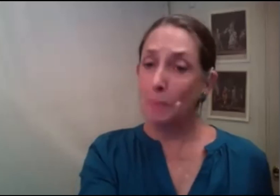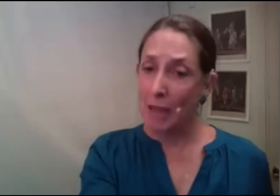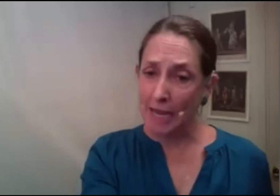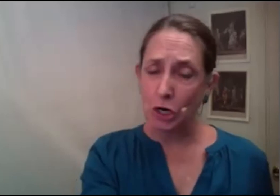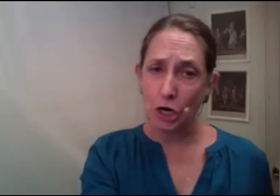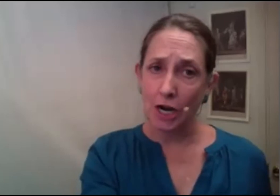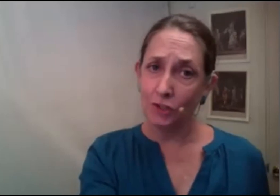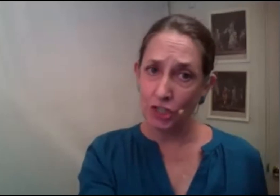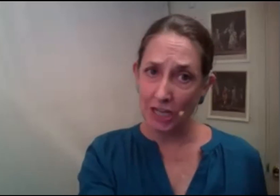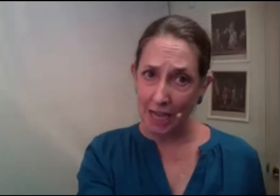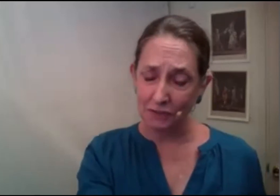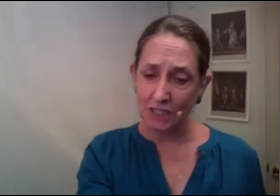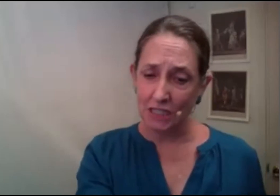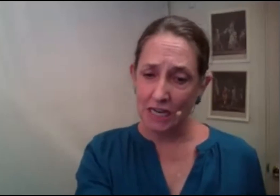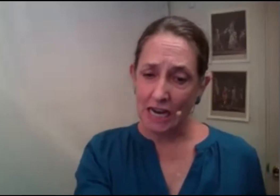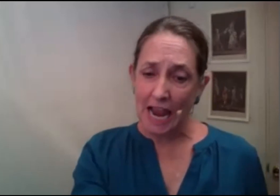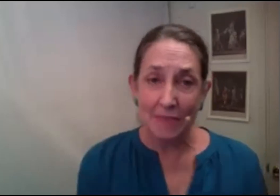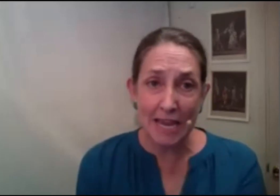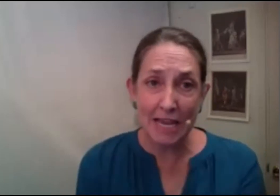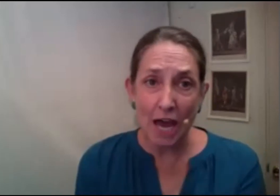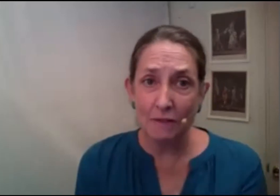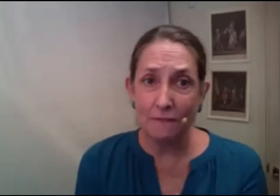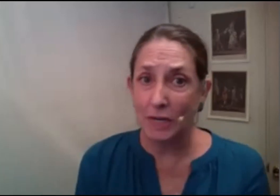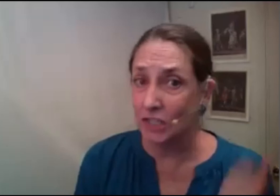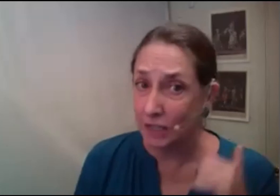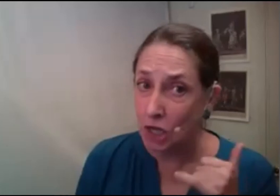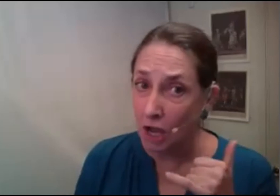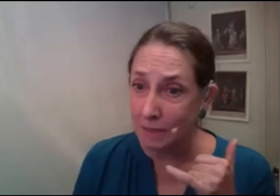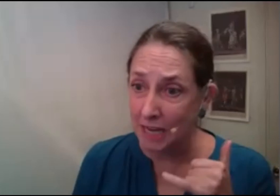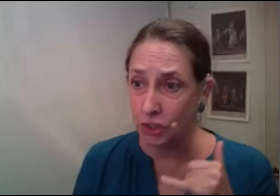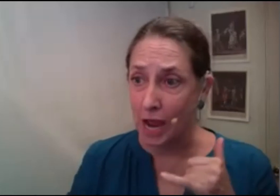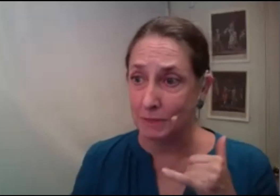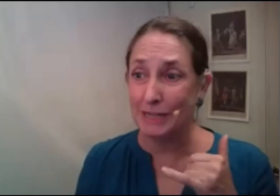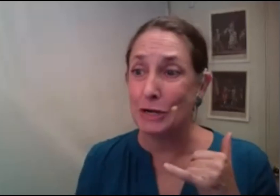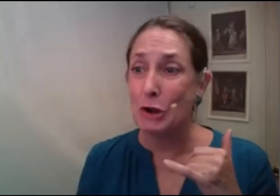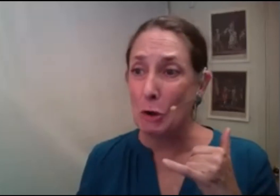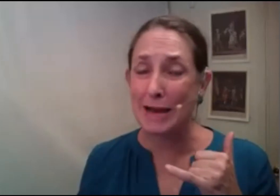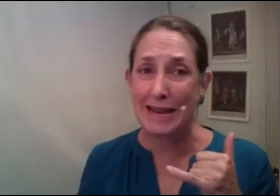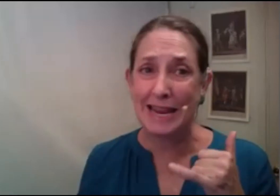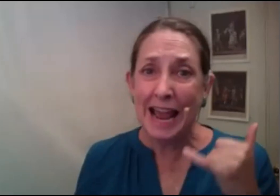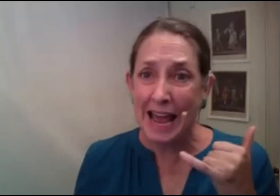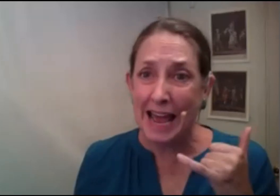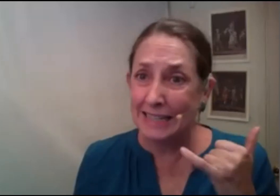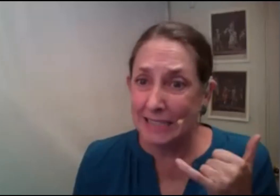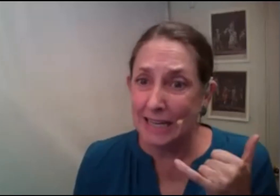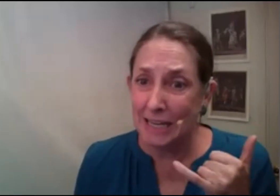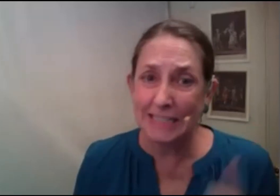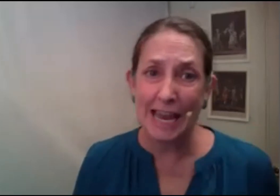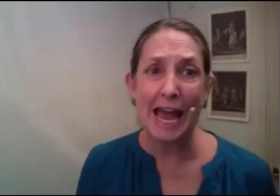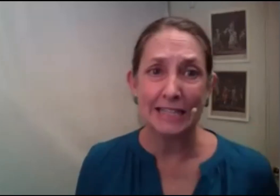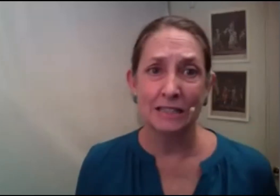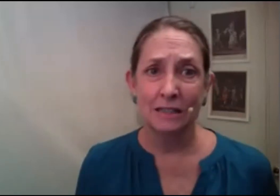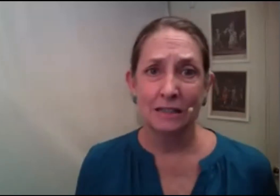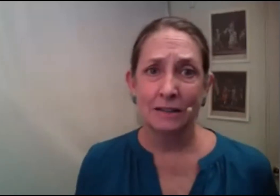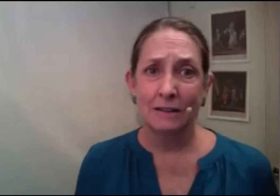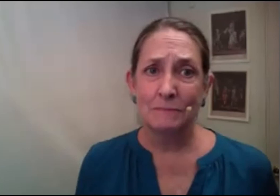So they paid her and she left, and they got on the phone and started calling pet shops, but nobody had a Siamese